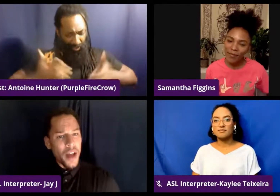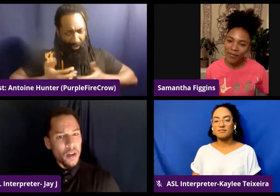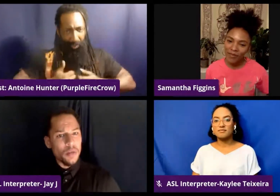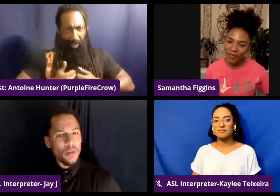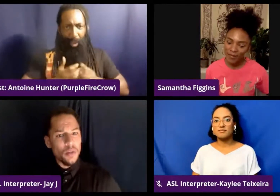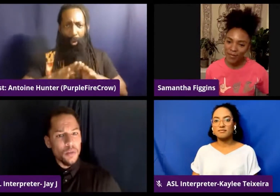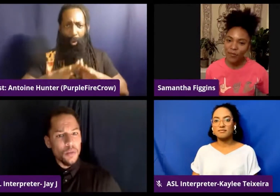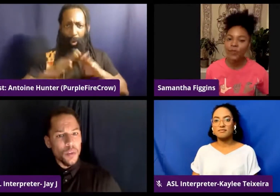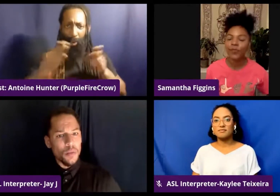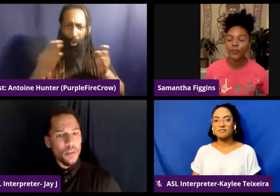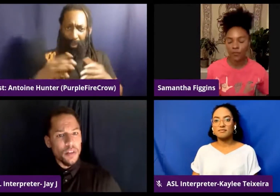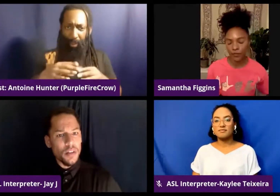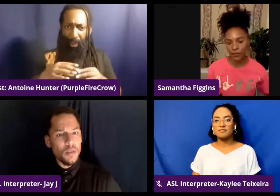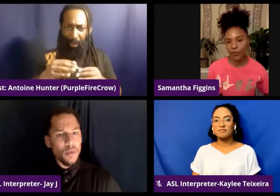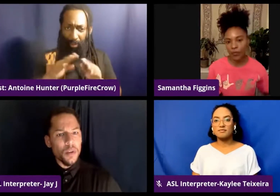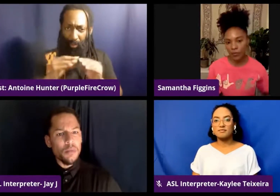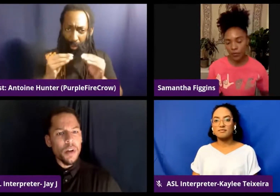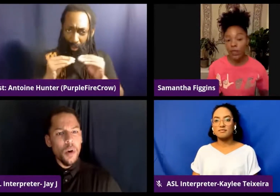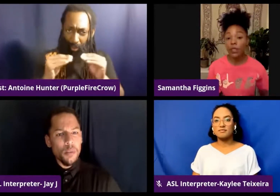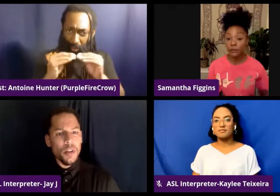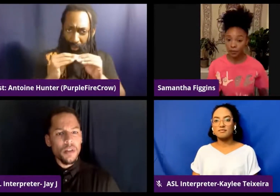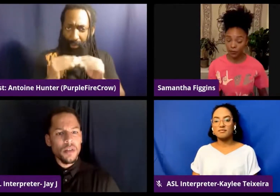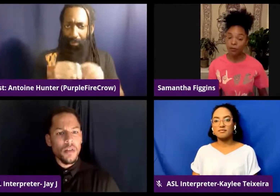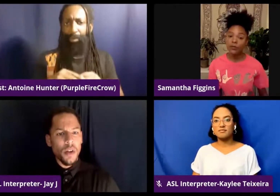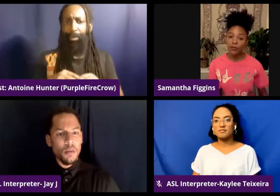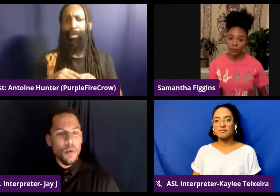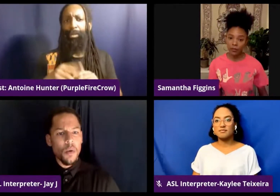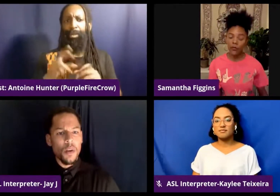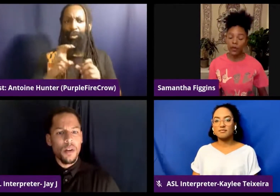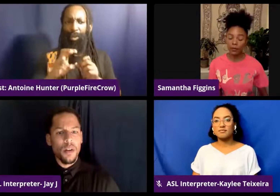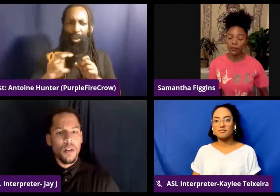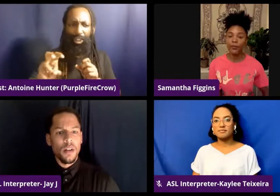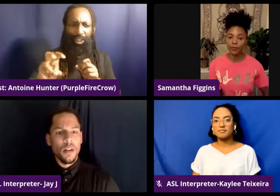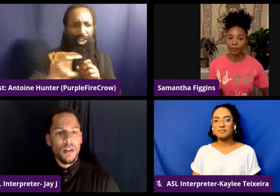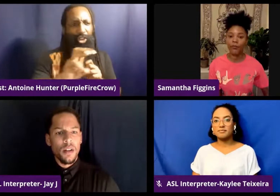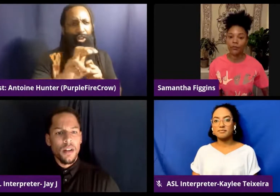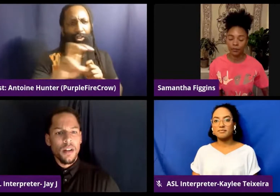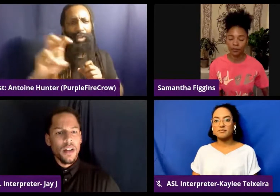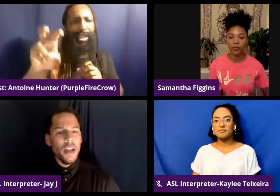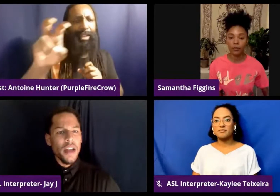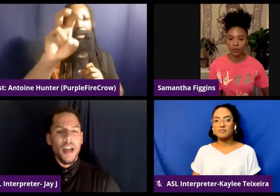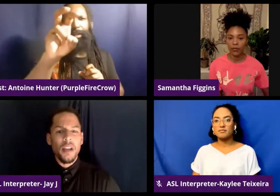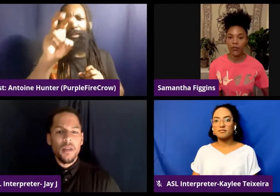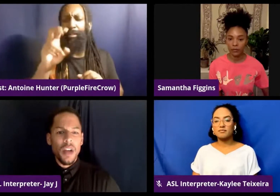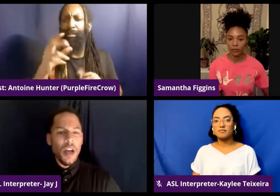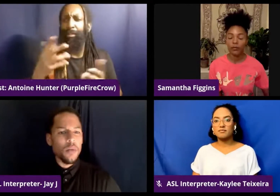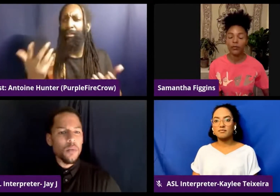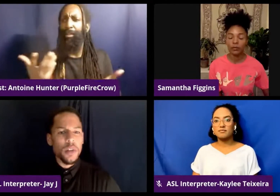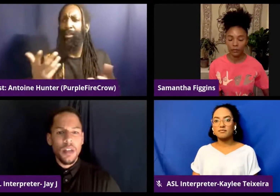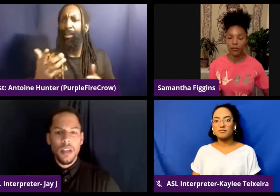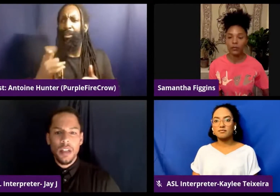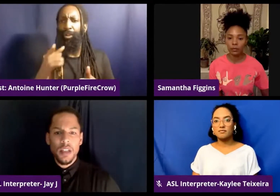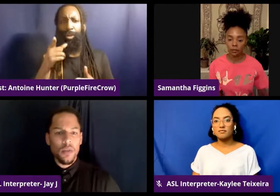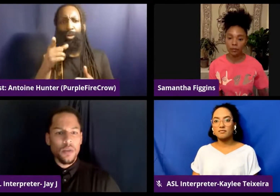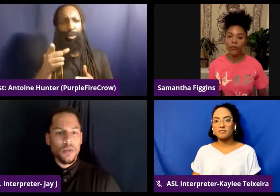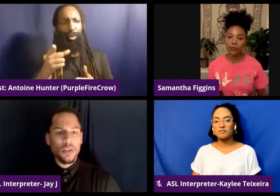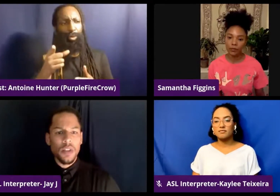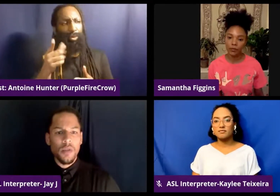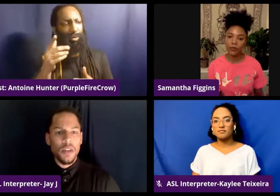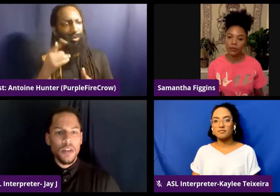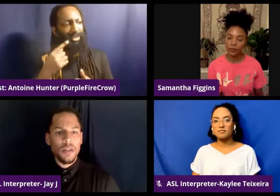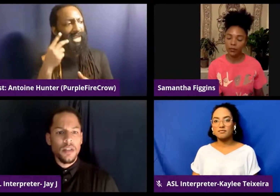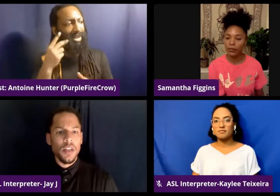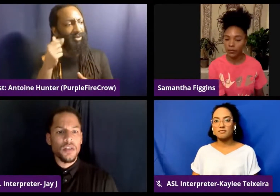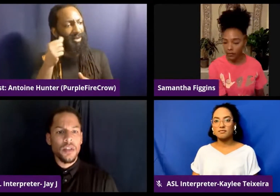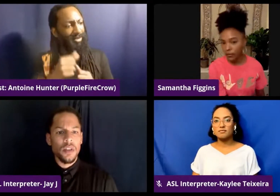You found what you've been looking for. You've been opening yourself up more. And now you're kind of really engrossing